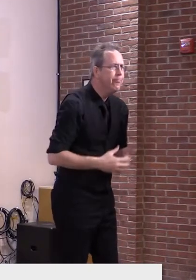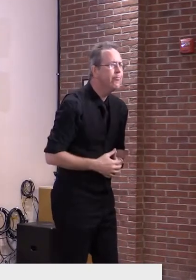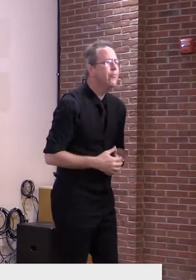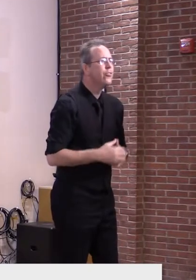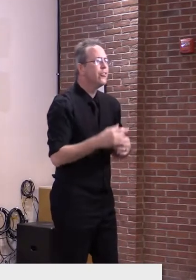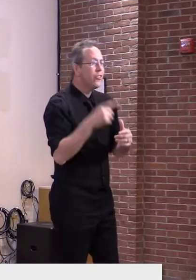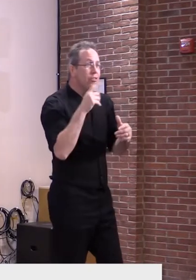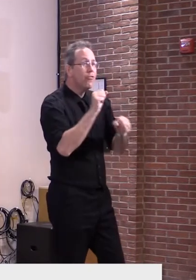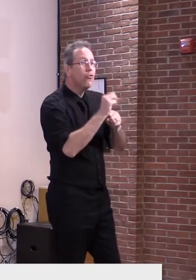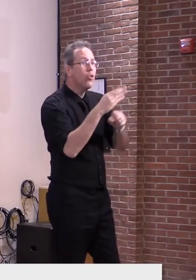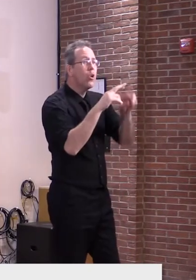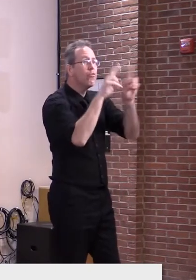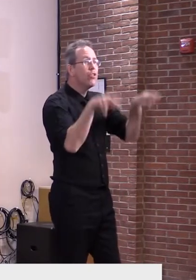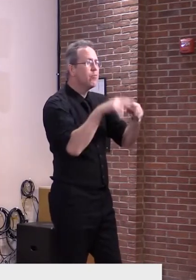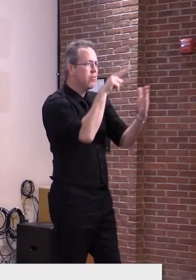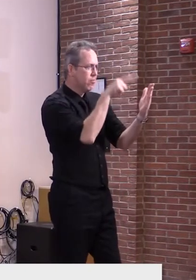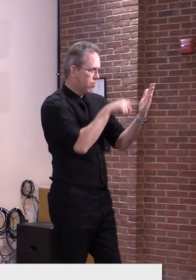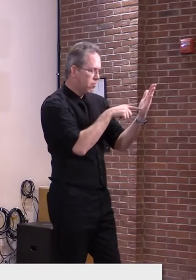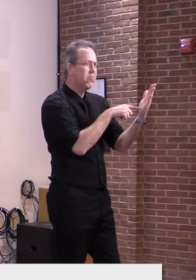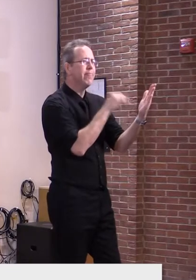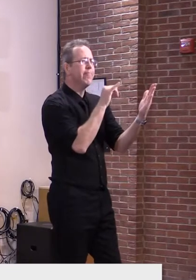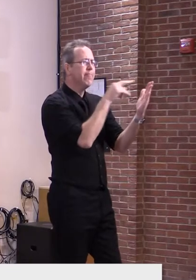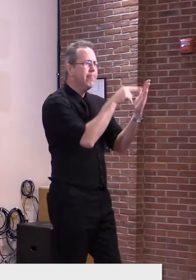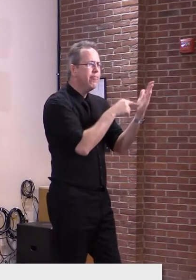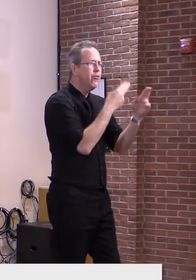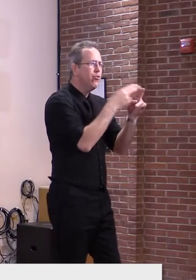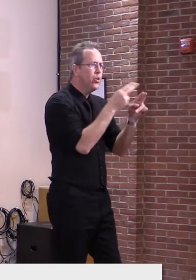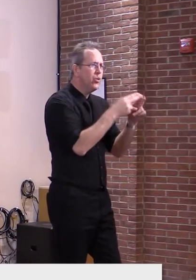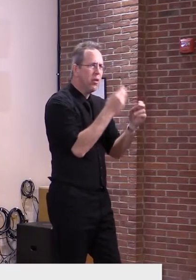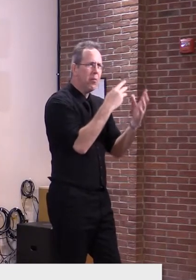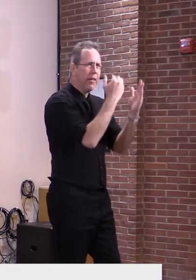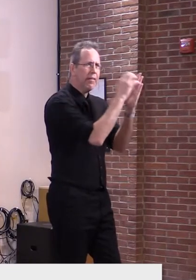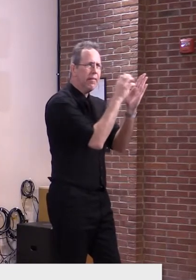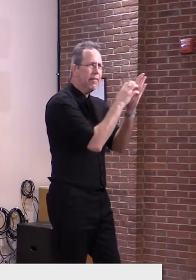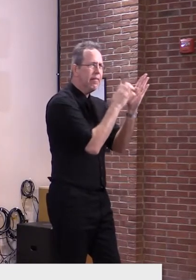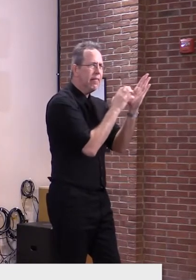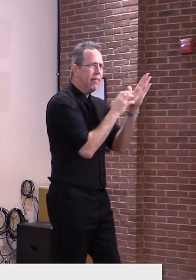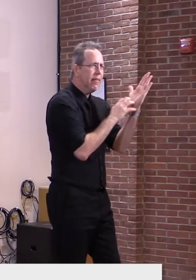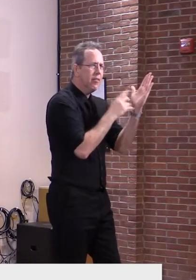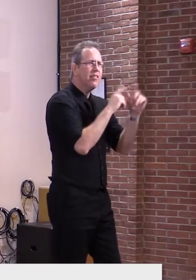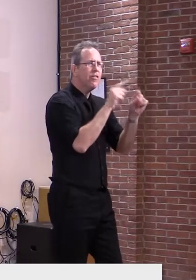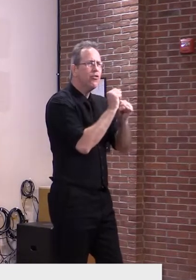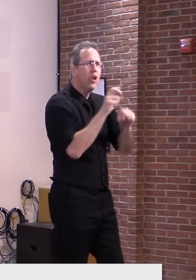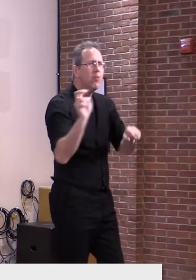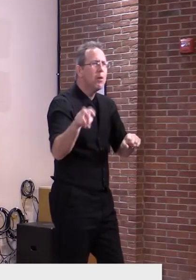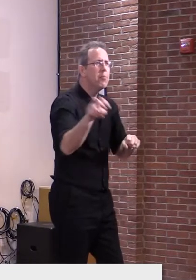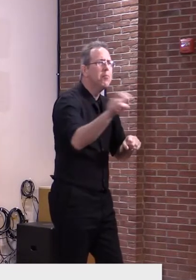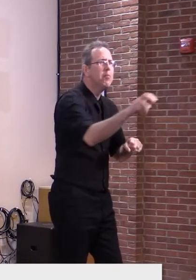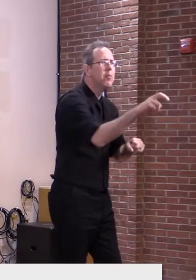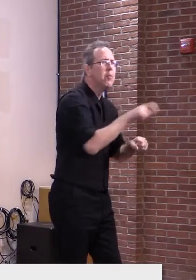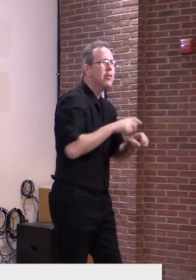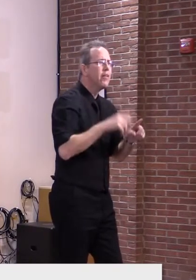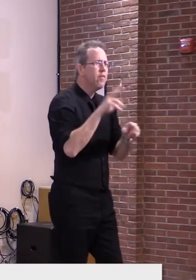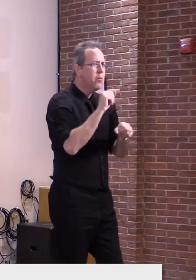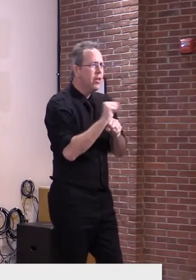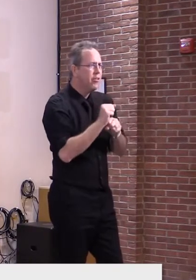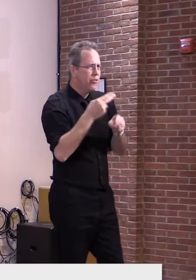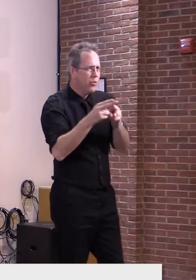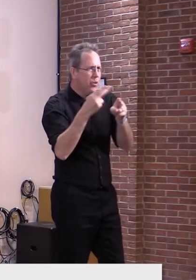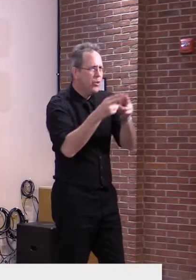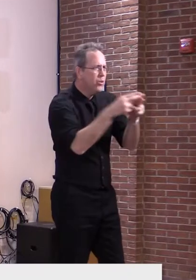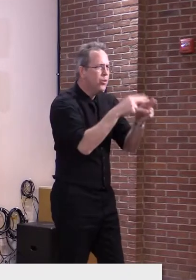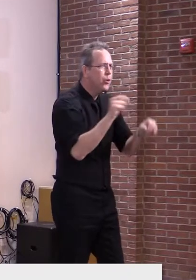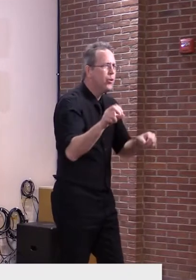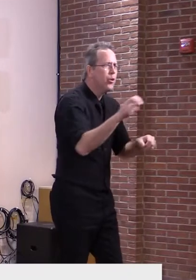matter, and I look at a lot of them, that people move 5 or 6 times in their lifetime. I think you're going to find that even more. So if